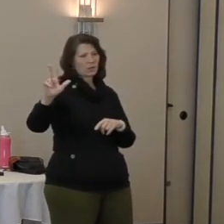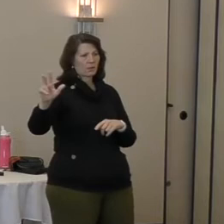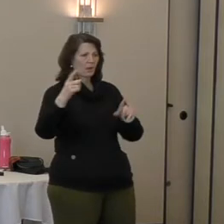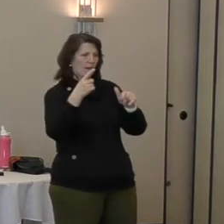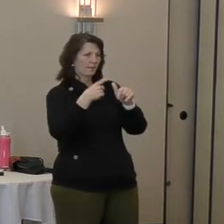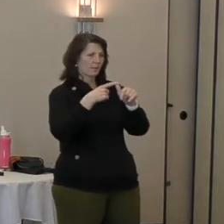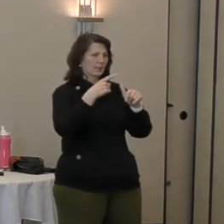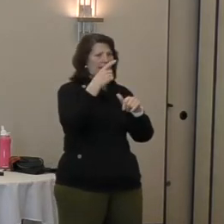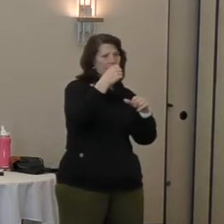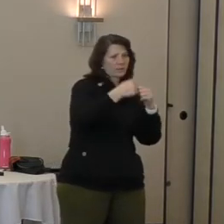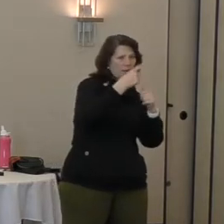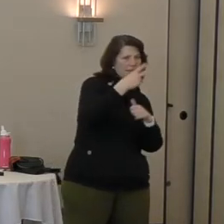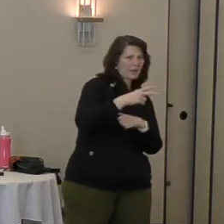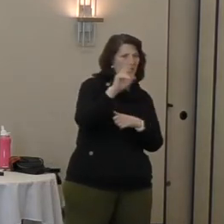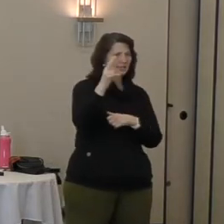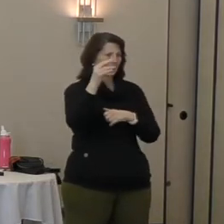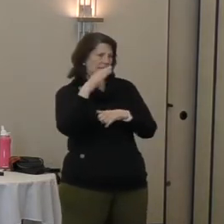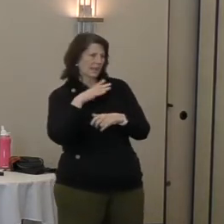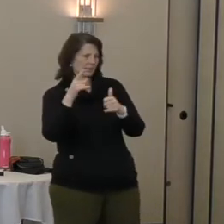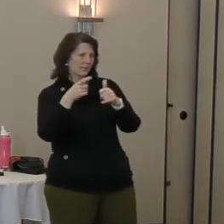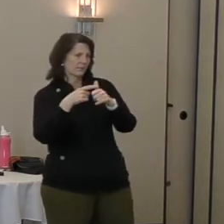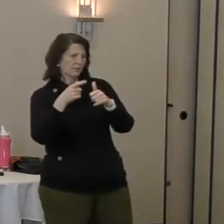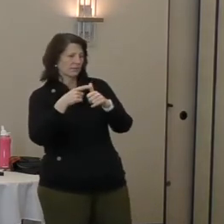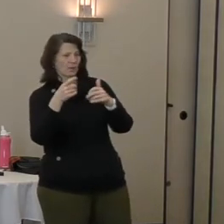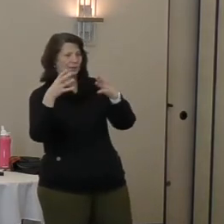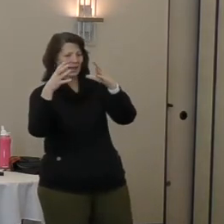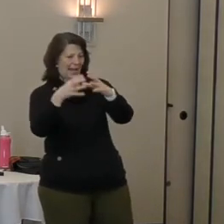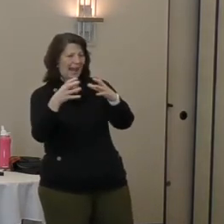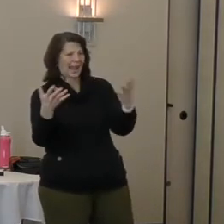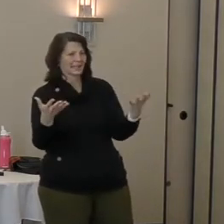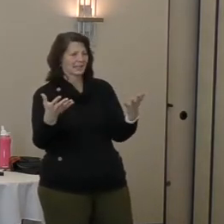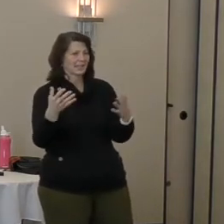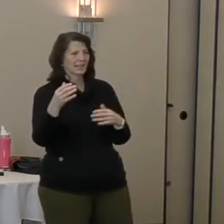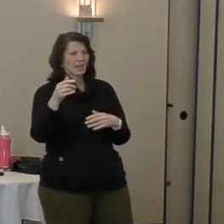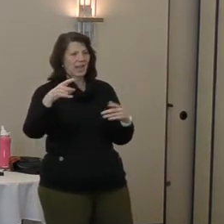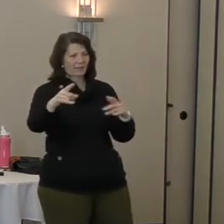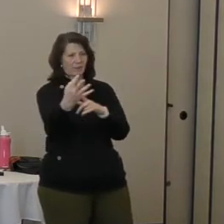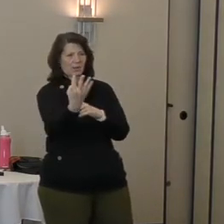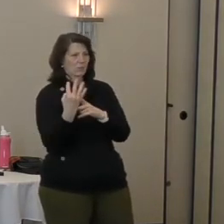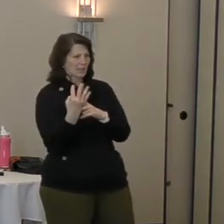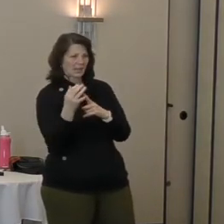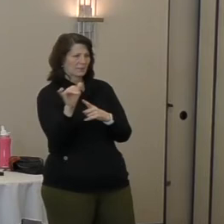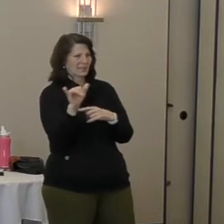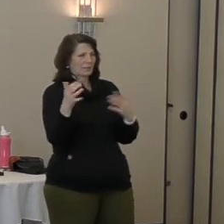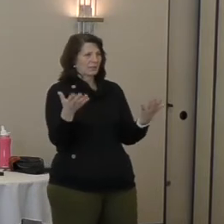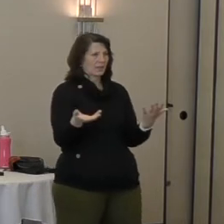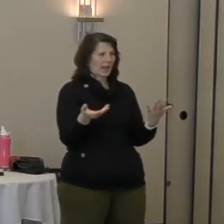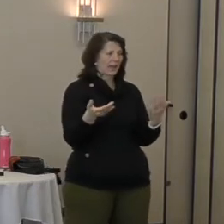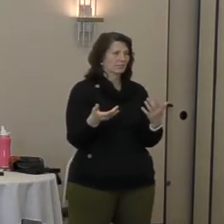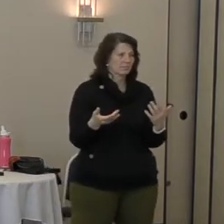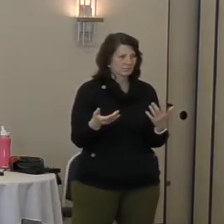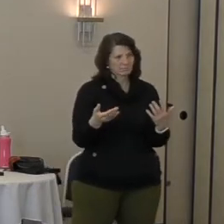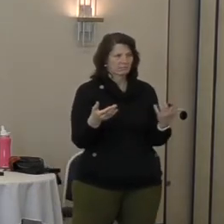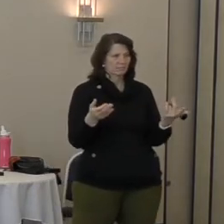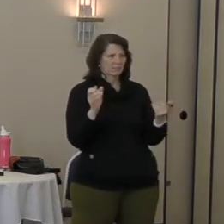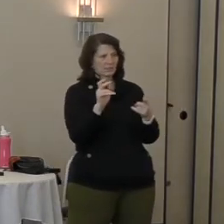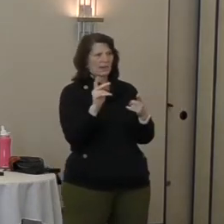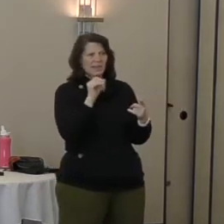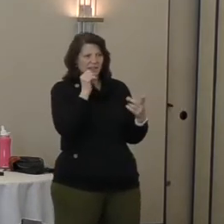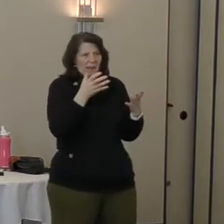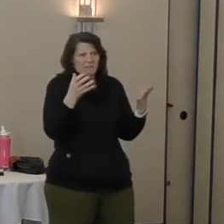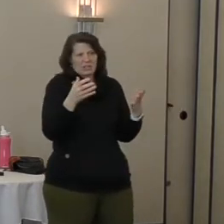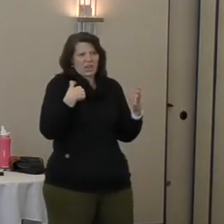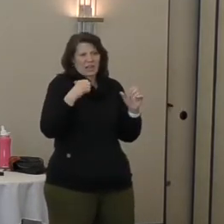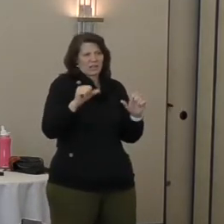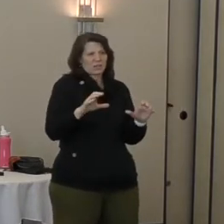got the scrum half. Second guy's got the first carrier, right? First set of hands. Everybody runs something similar to that. Right? There's not much I